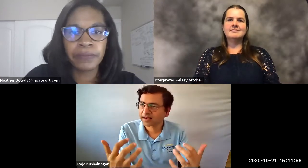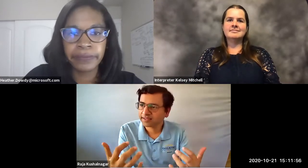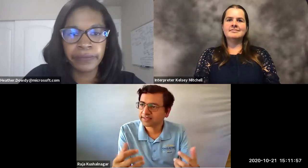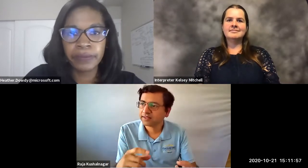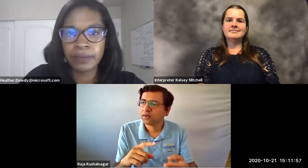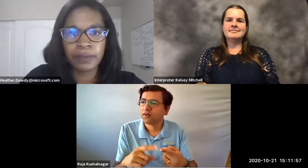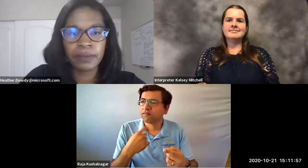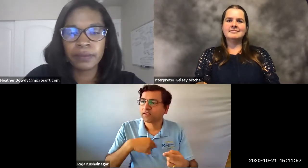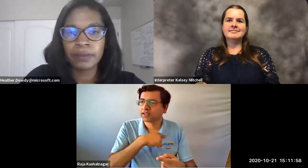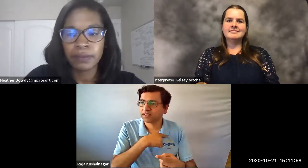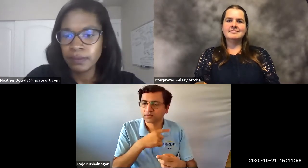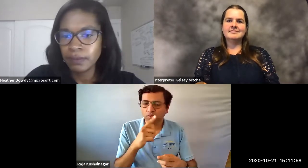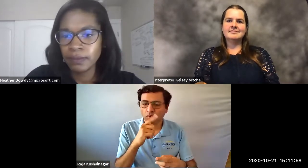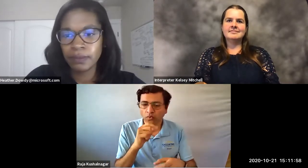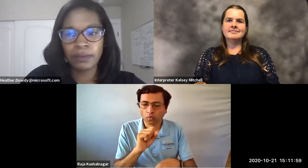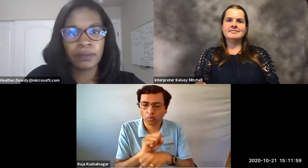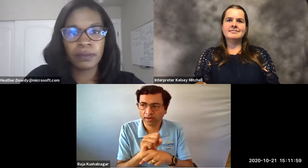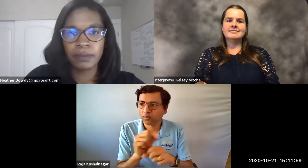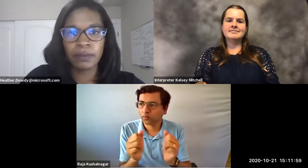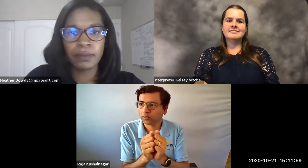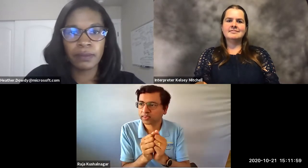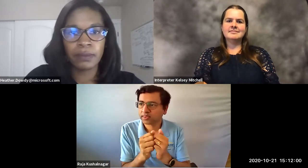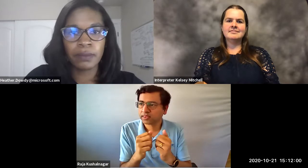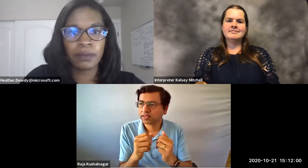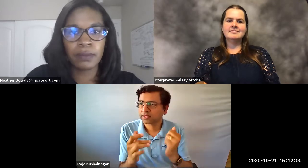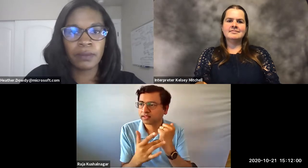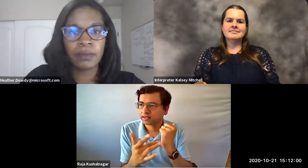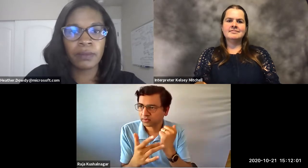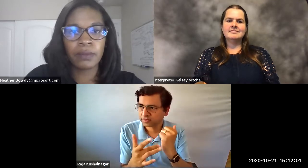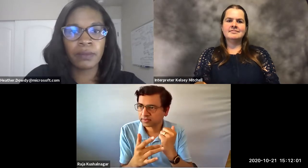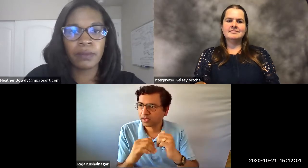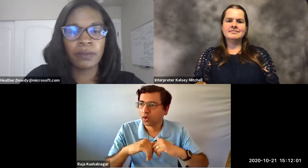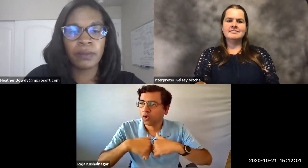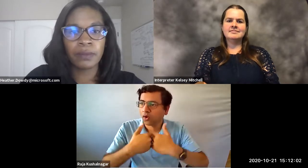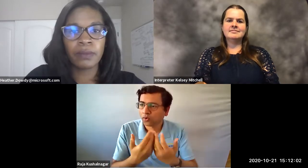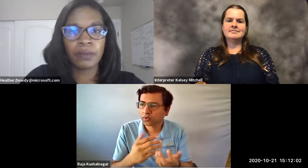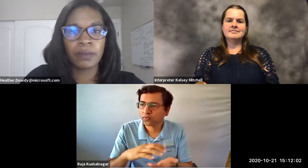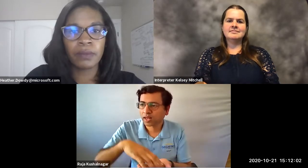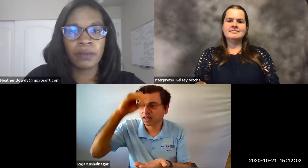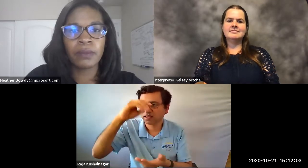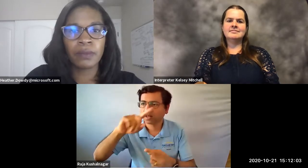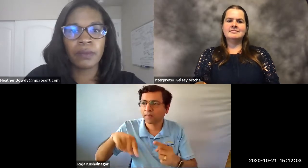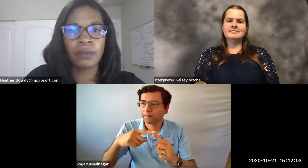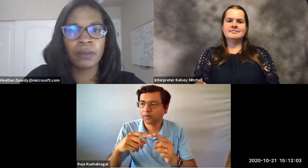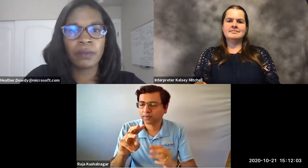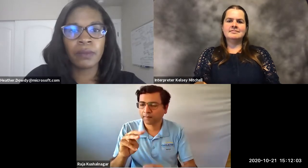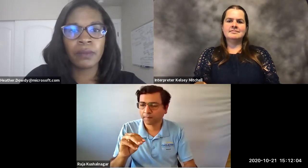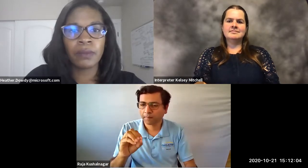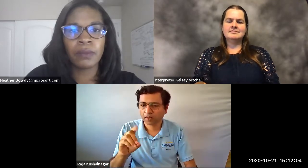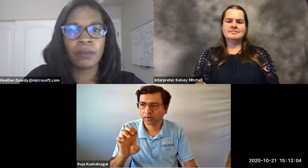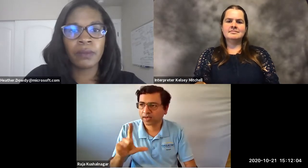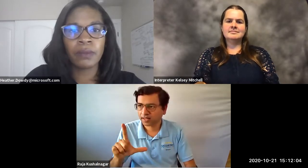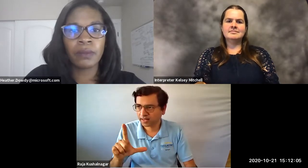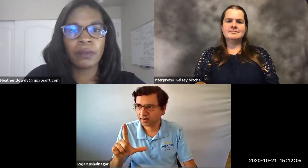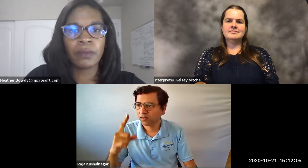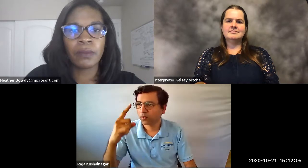Excellent. This is Raja. I have another question from the audience. It says, for us who work with technology, how can we